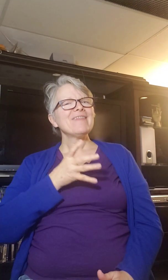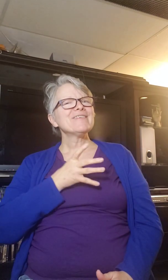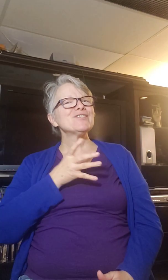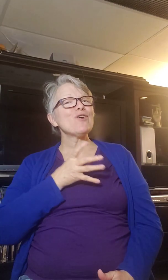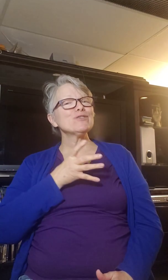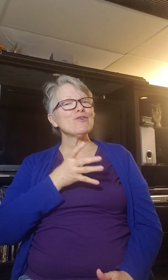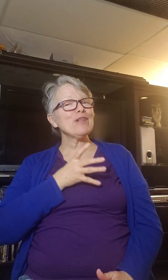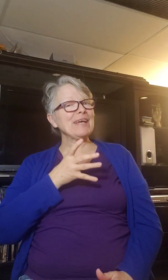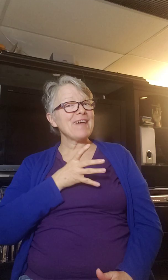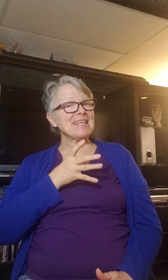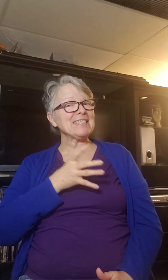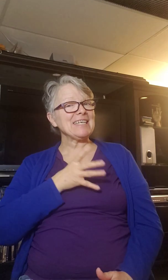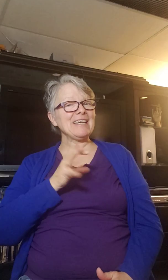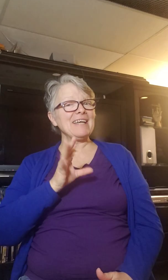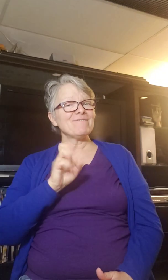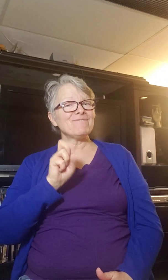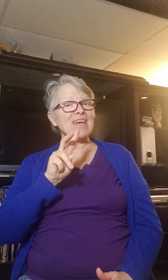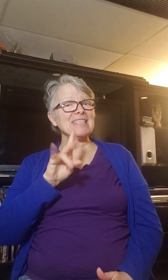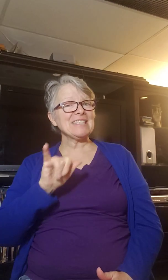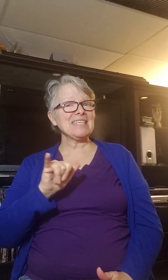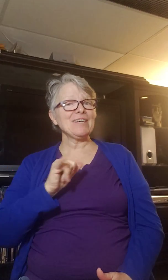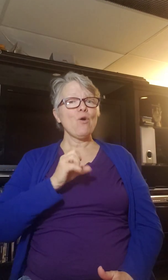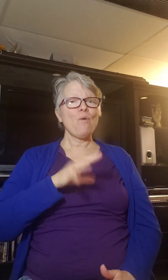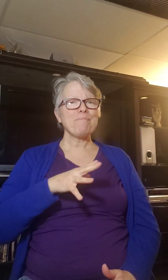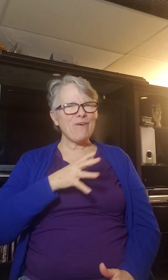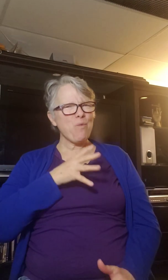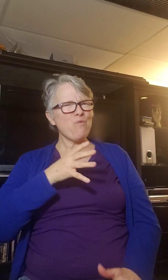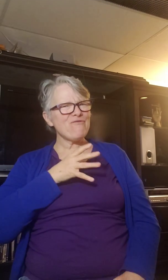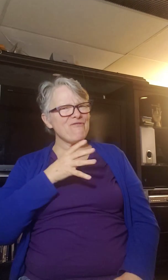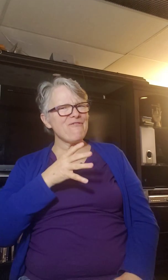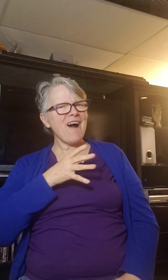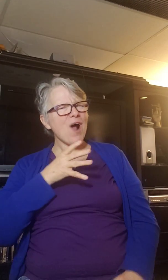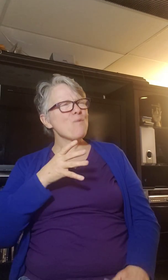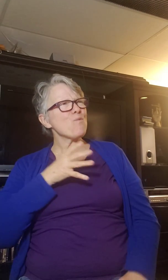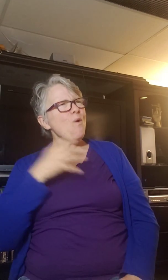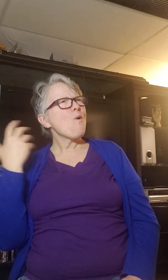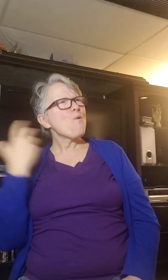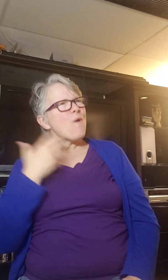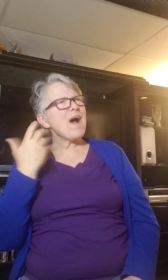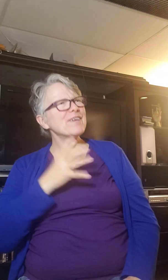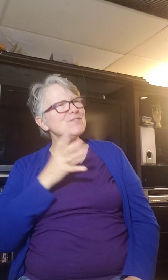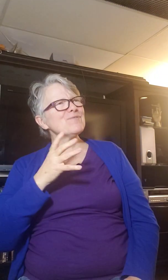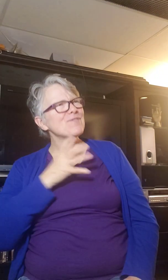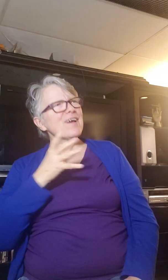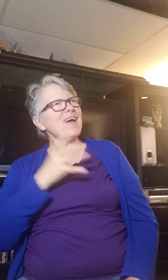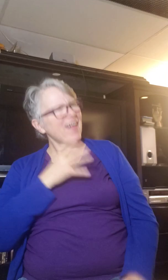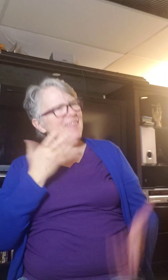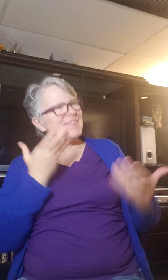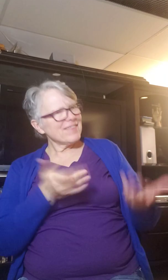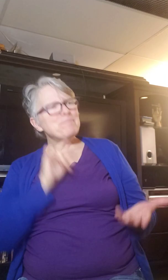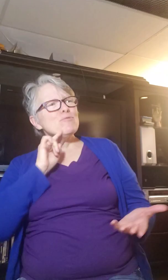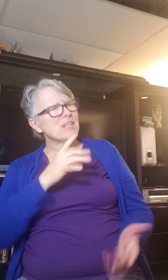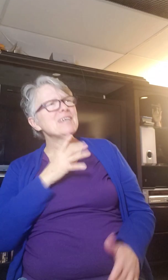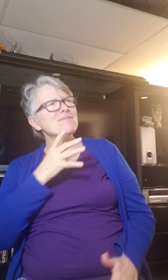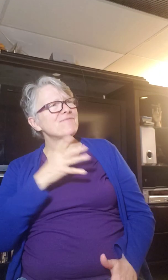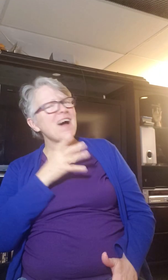this is also like fancy, but wow, That'd be really